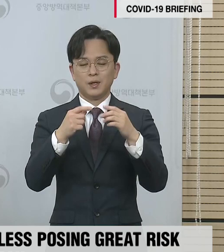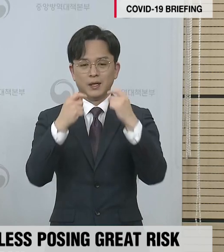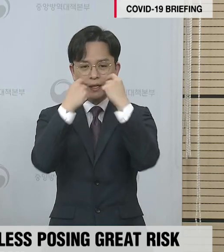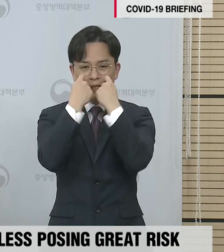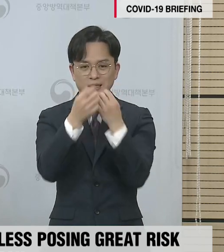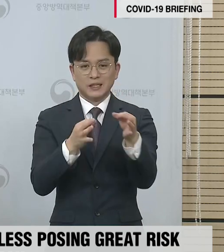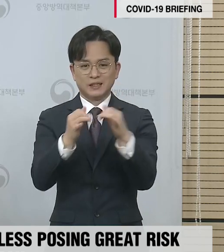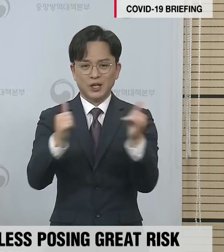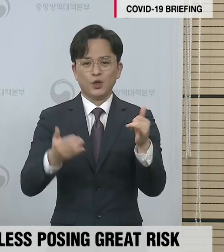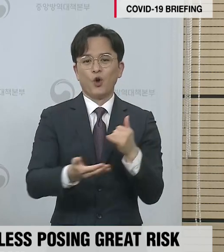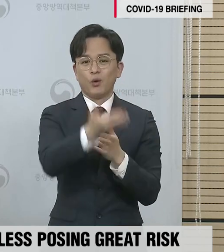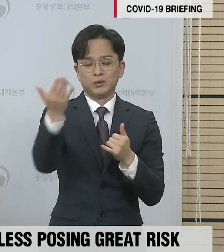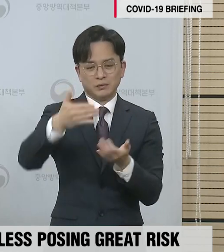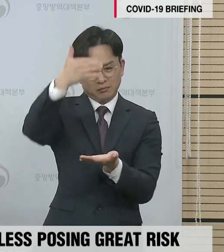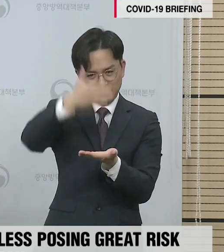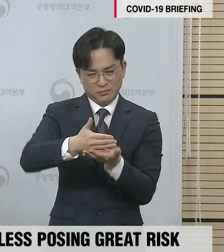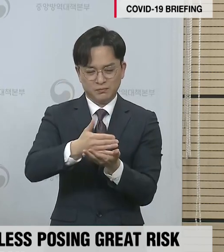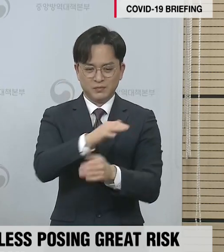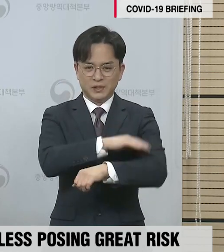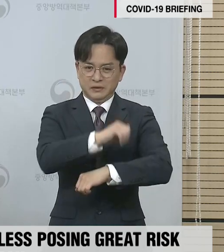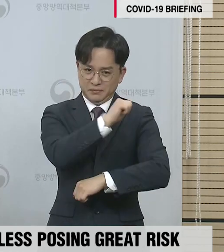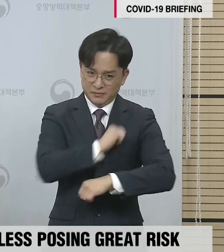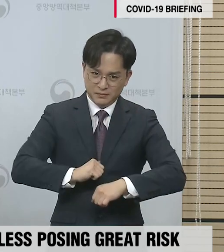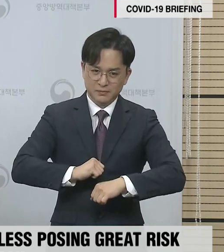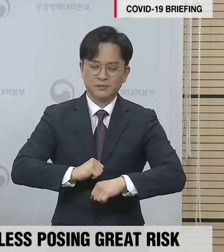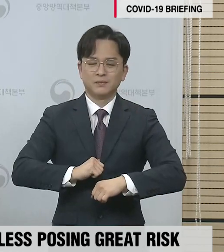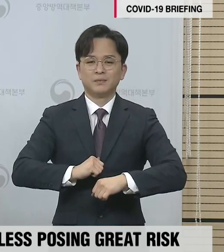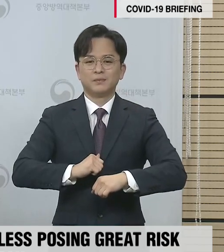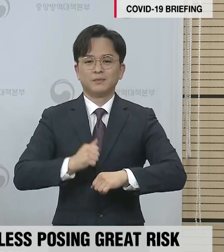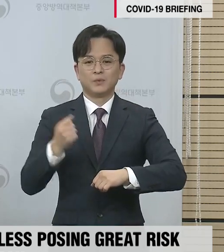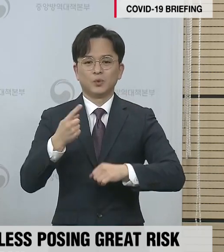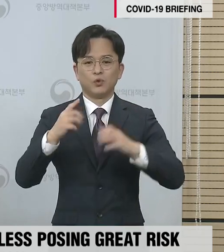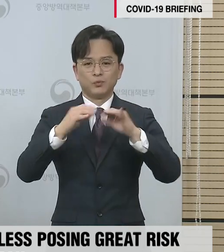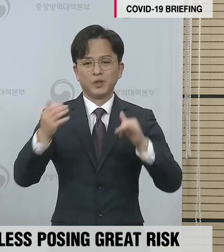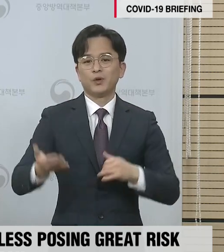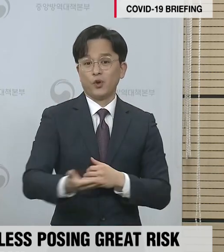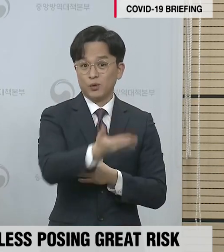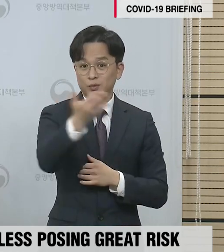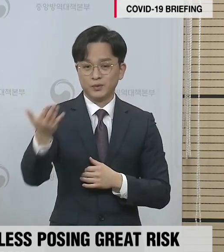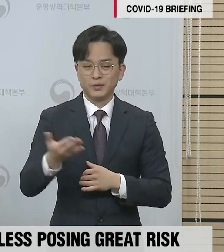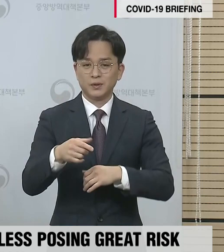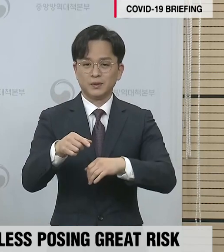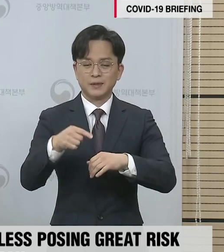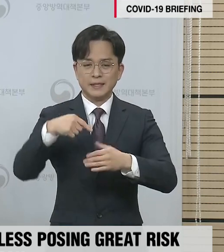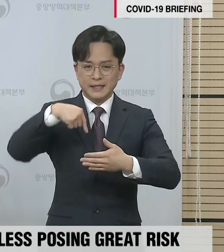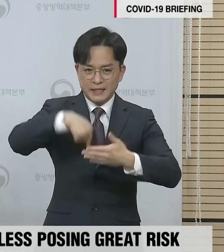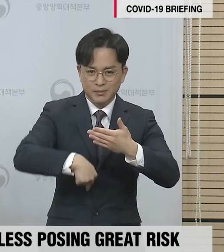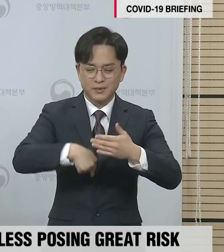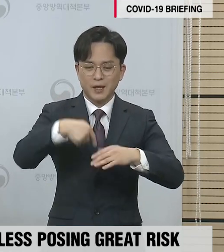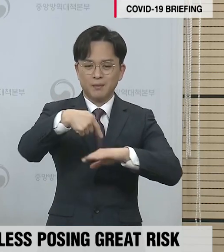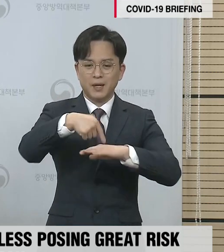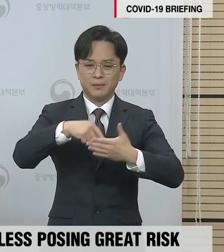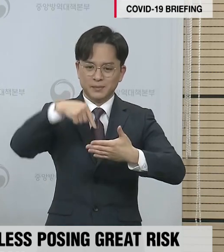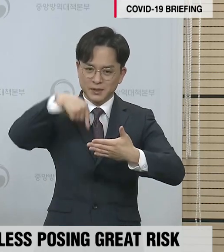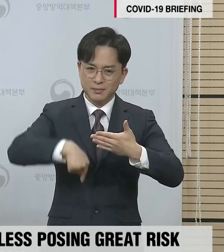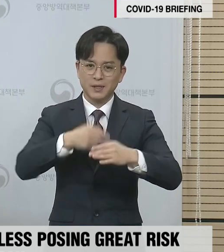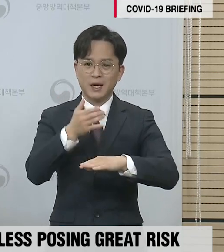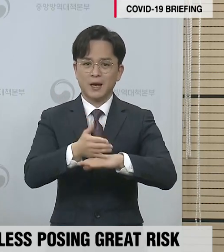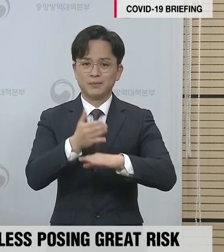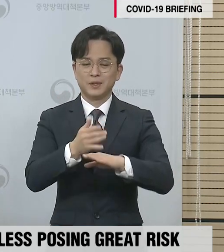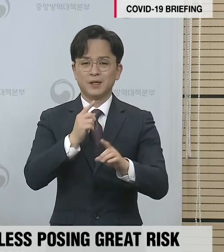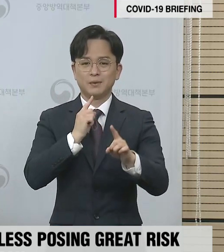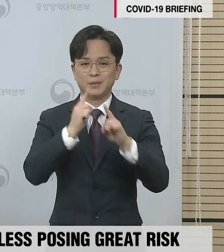as well as micro-business owners and self-employed who are also helping us out. And also, as the citizens, we would